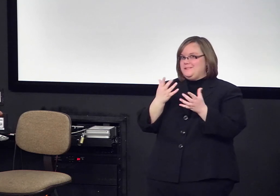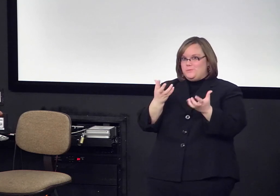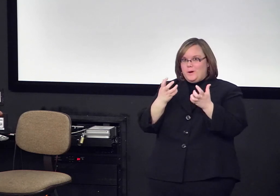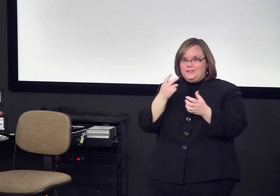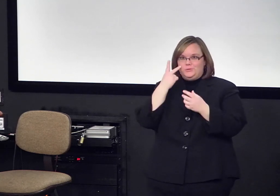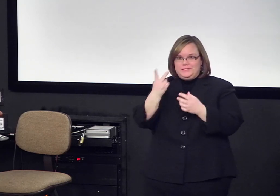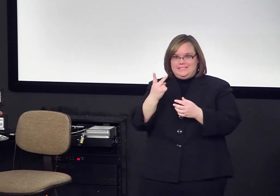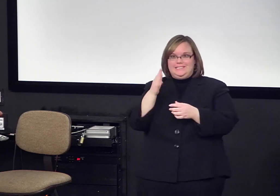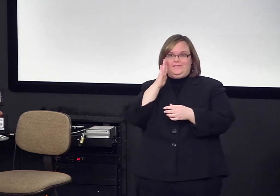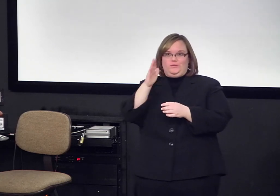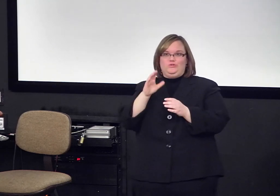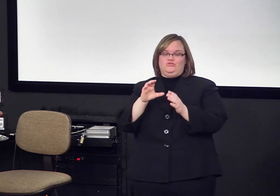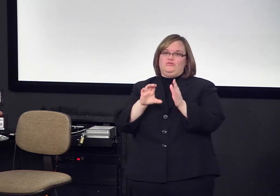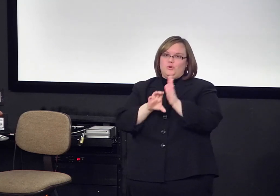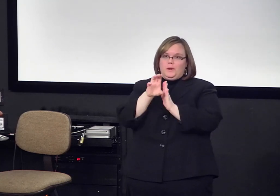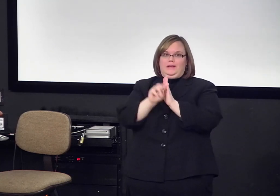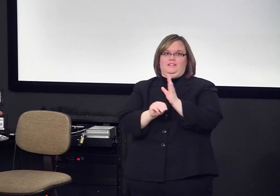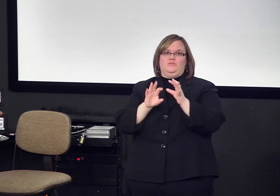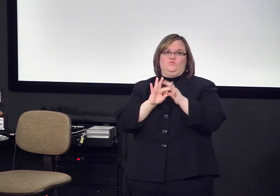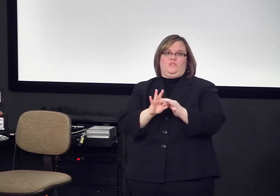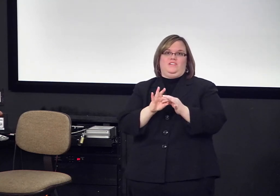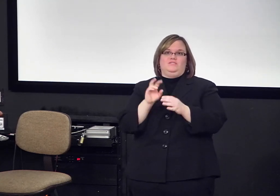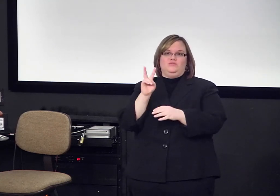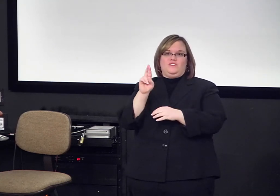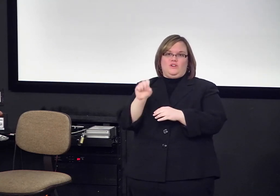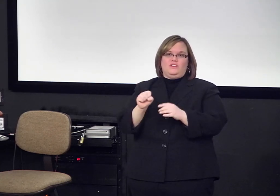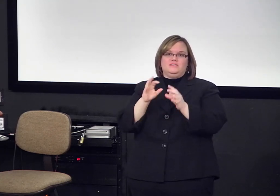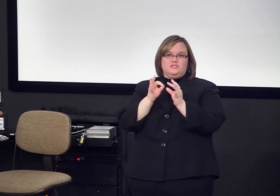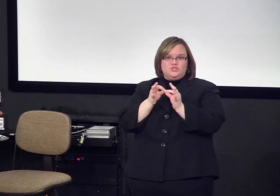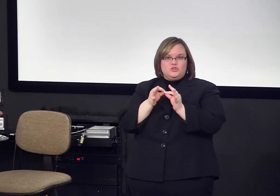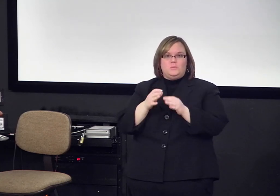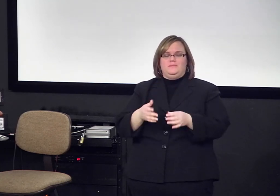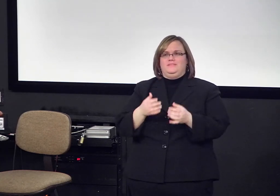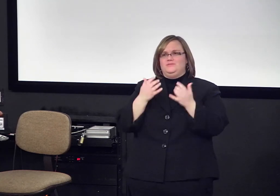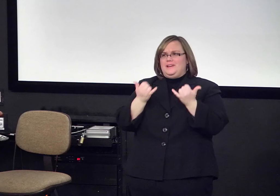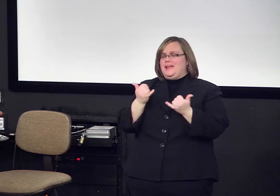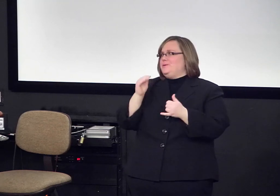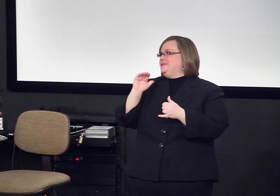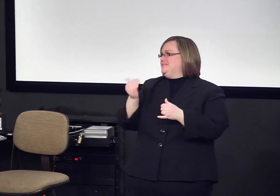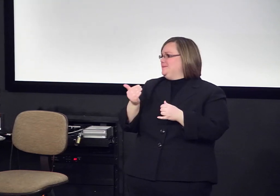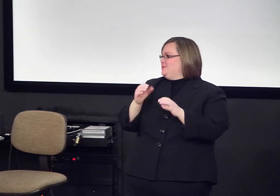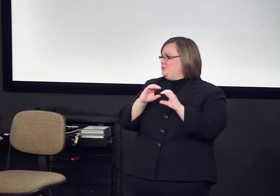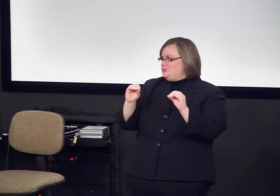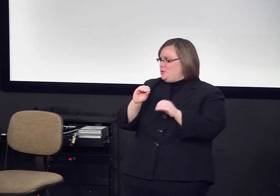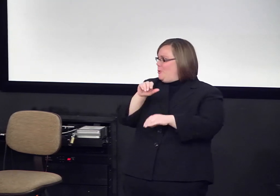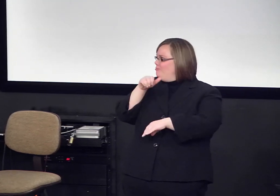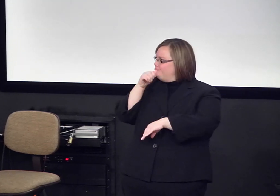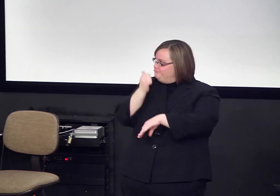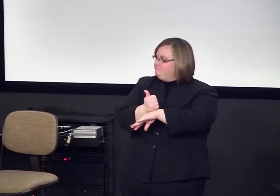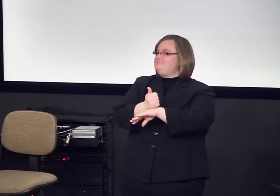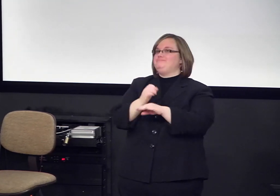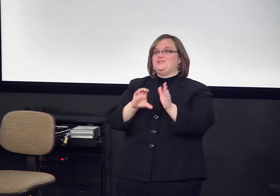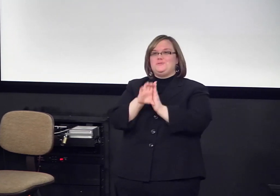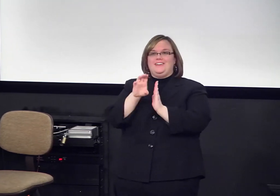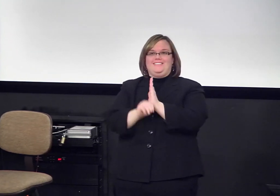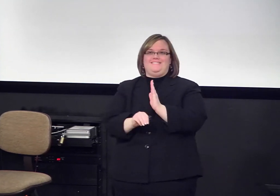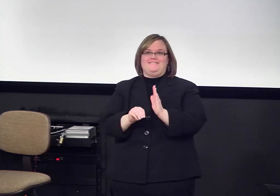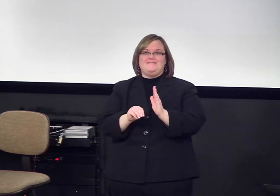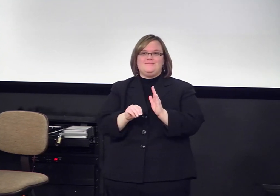Absolutely. I know that you and I both have shared interests, and one of them is to develop a curriculum for VRS interpreting. Right now, it